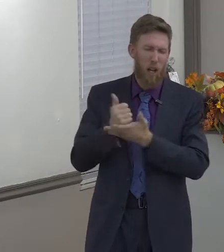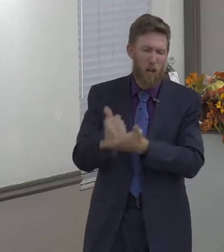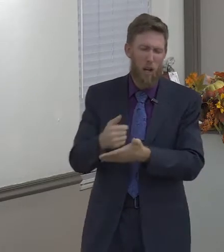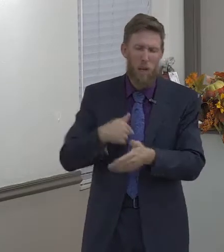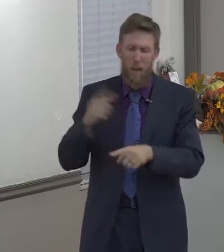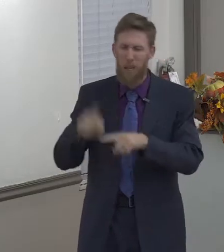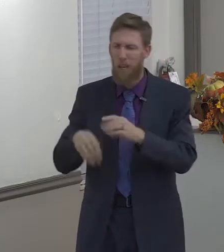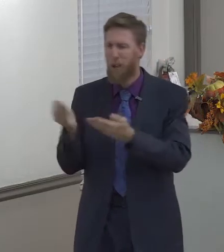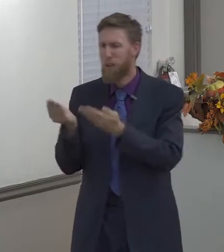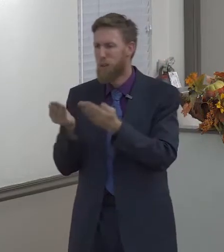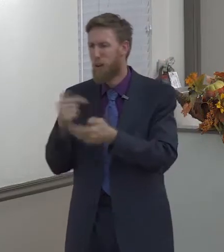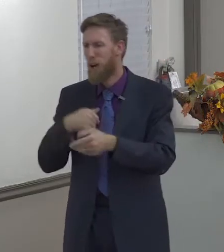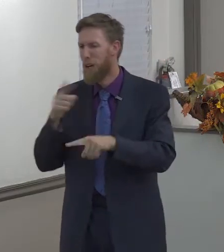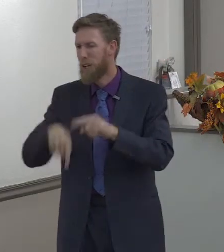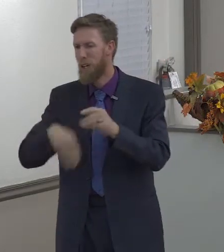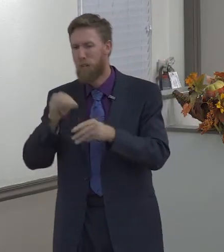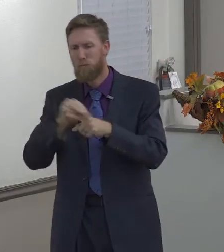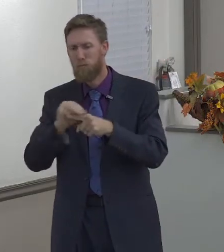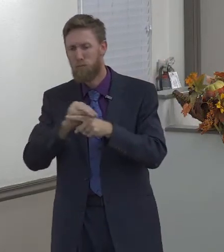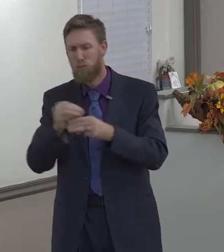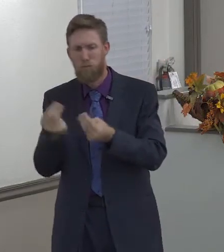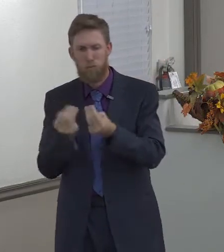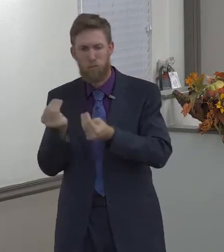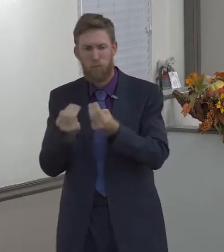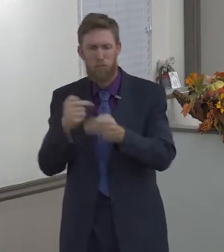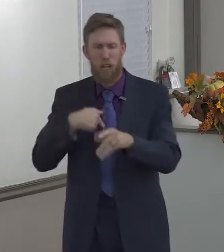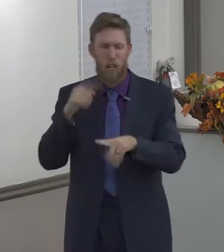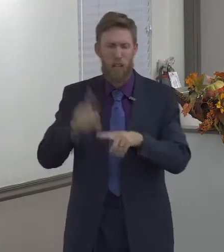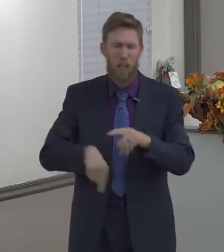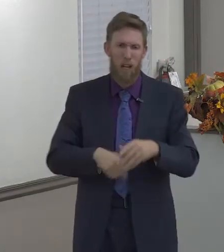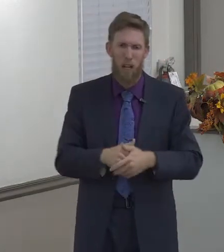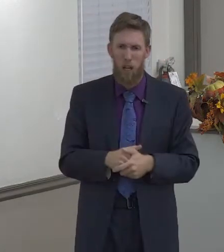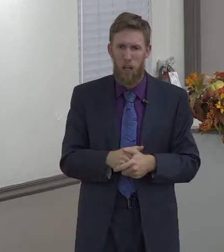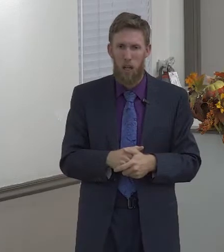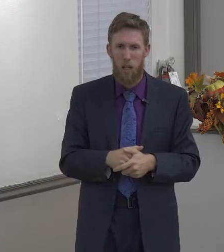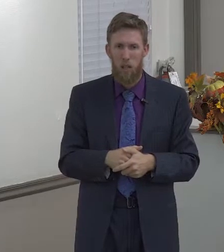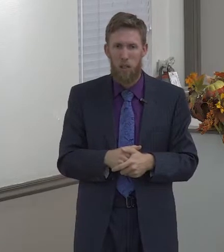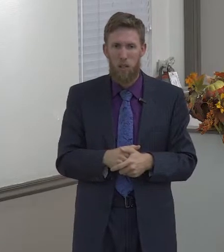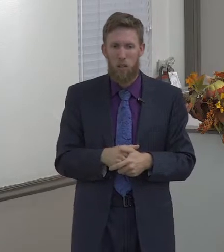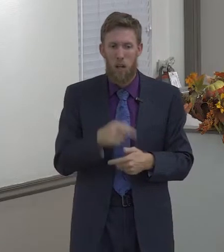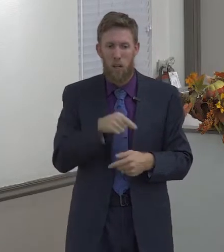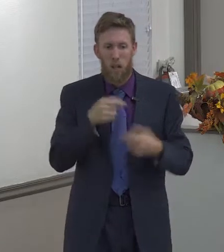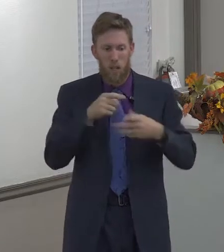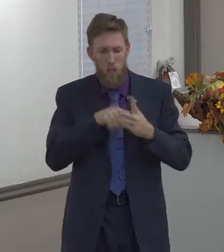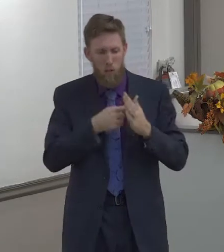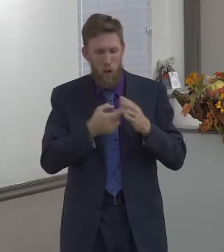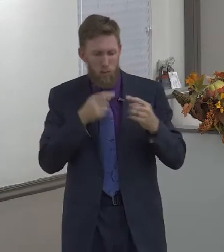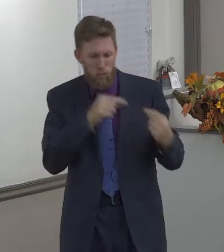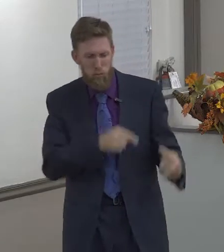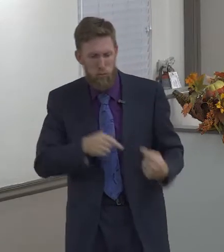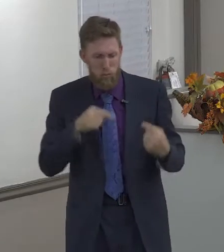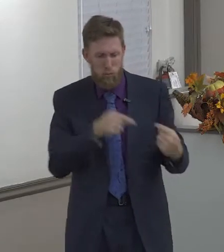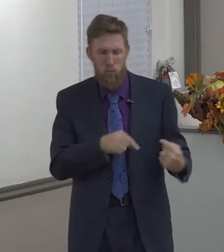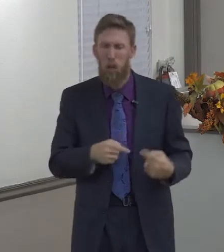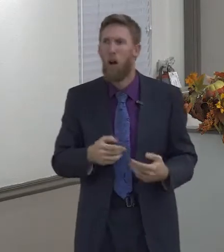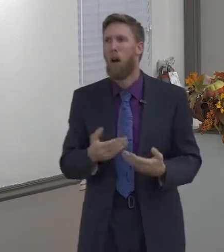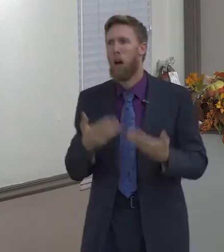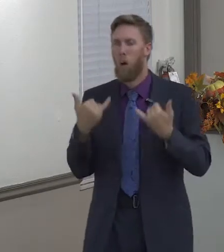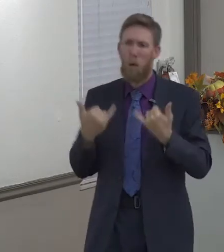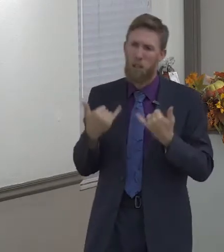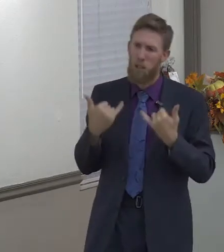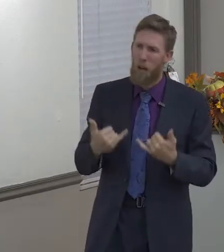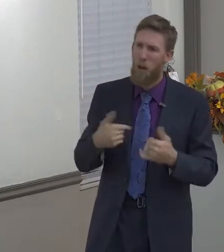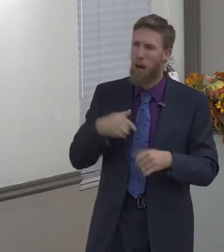think, well, the right thing to do is for me to pull out of ministry or pull out of the area that I'm serving in. Most of the